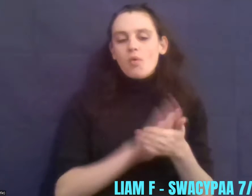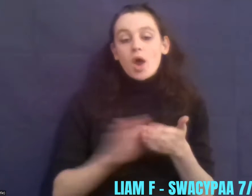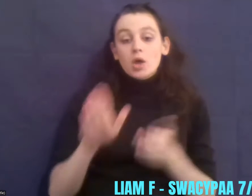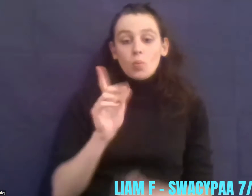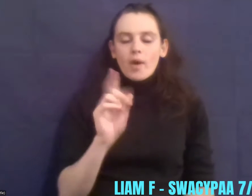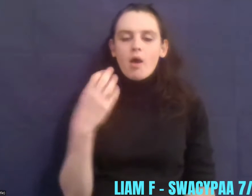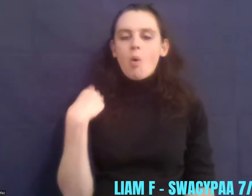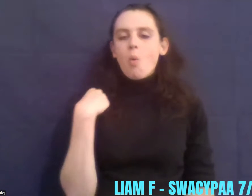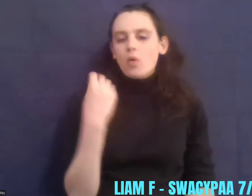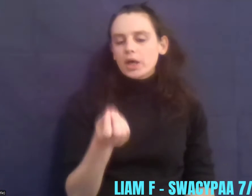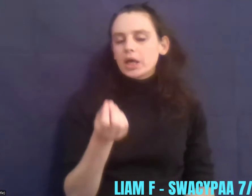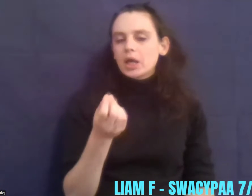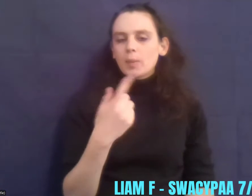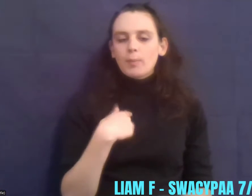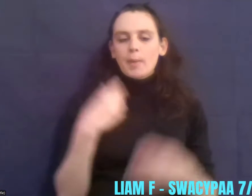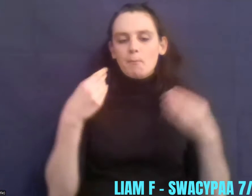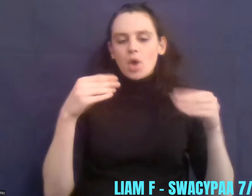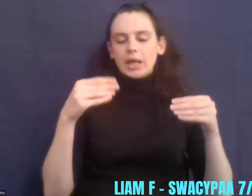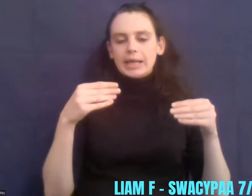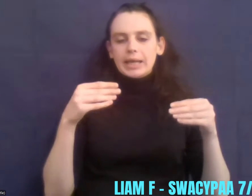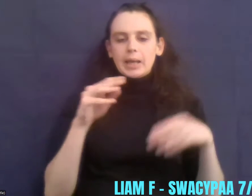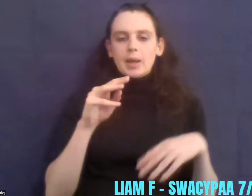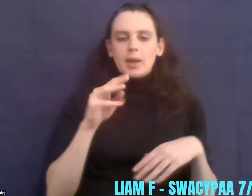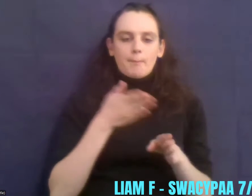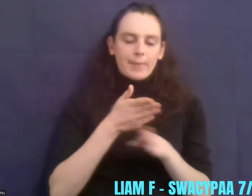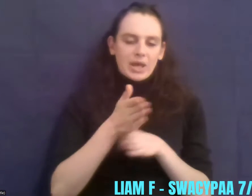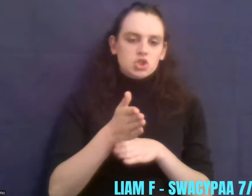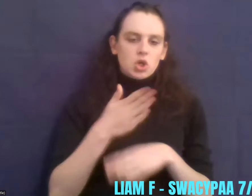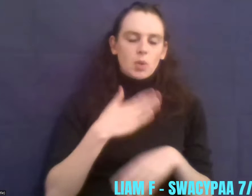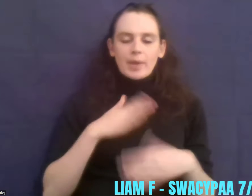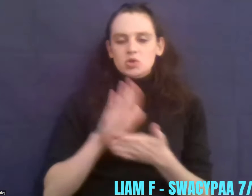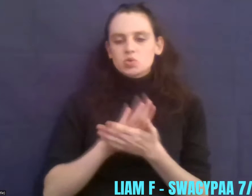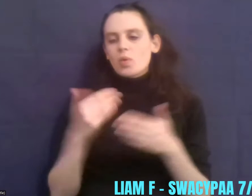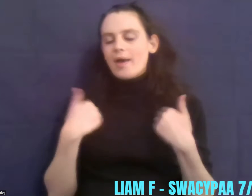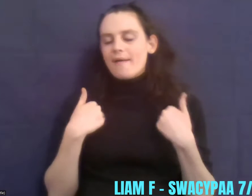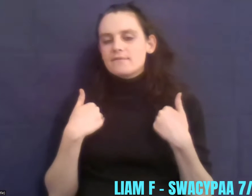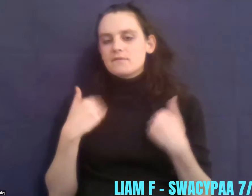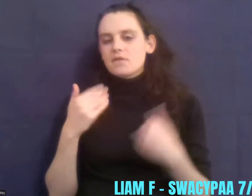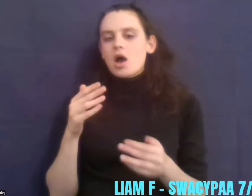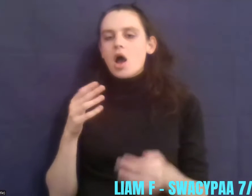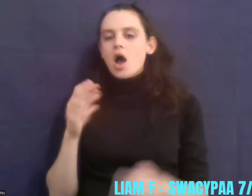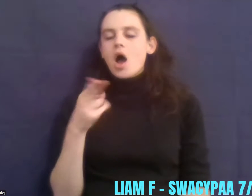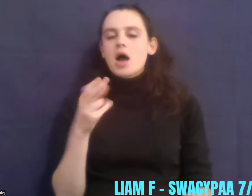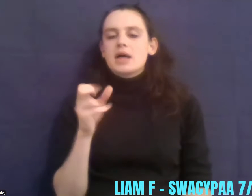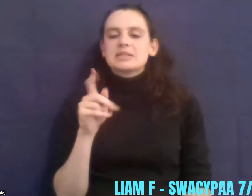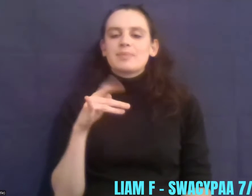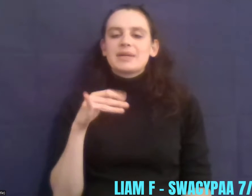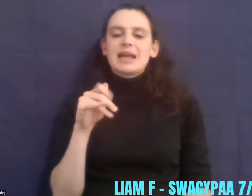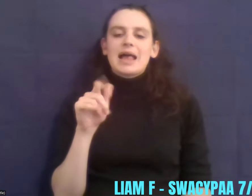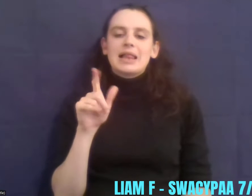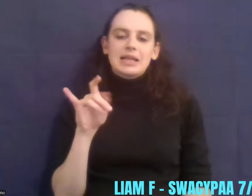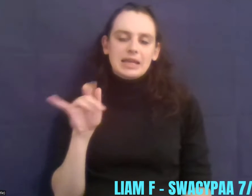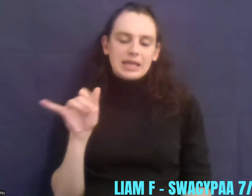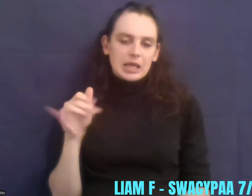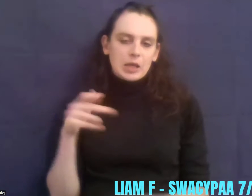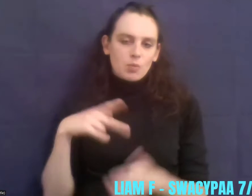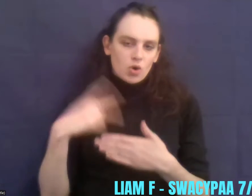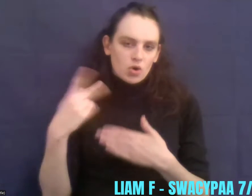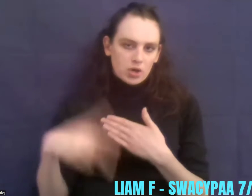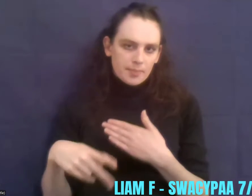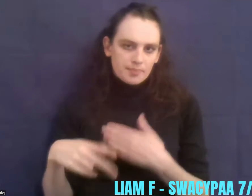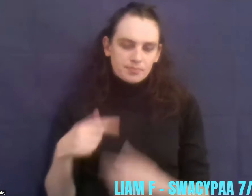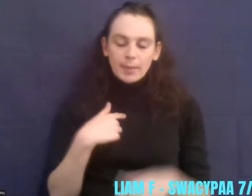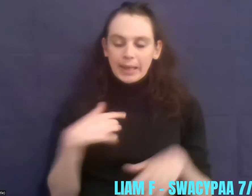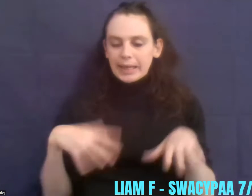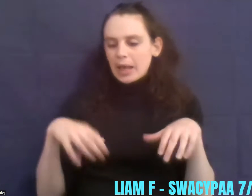my business school, though, they had a hospitality program. Within that, they offered a wine certificate. So I was able to take wine classes